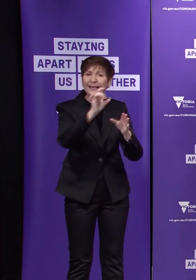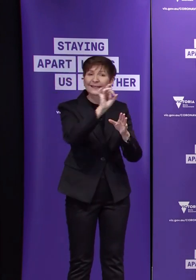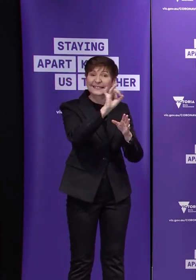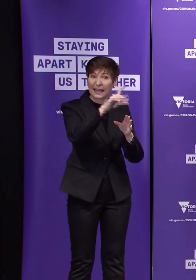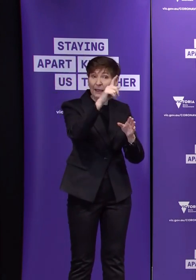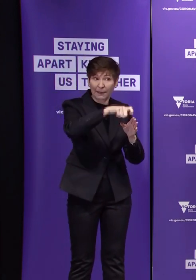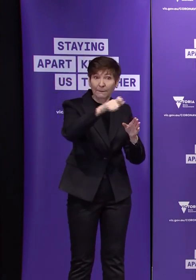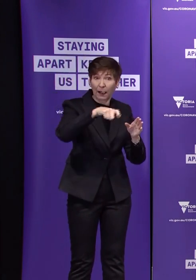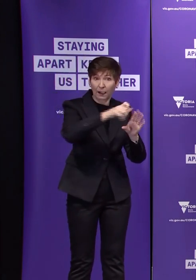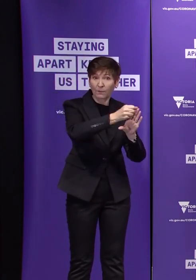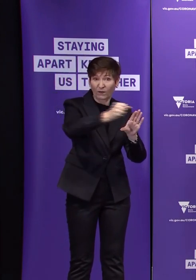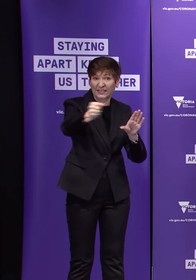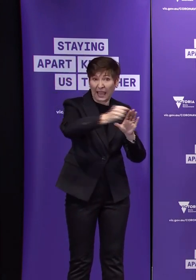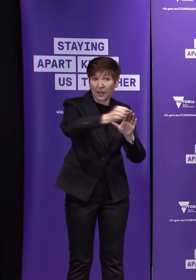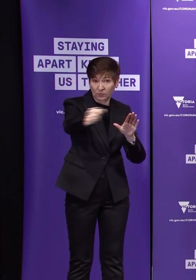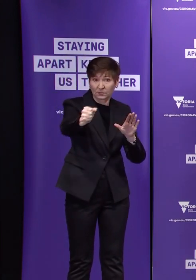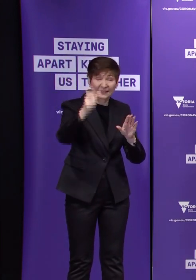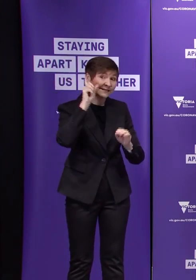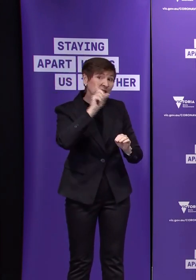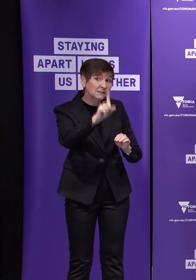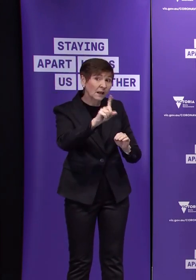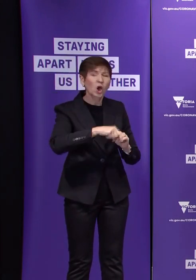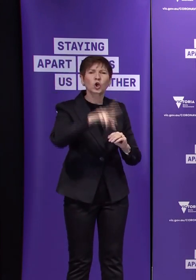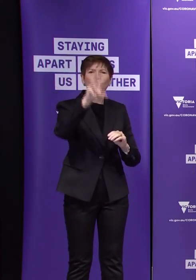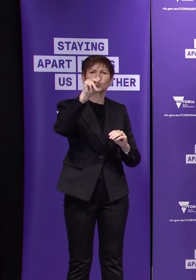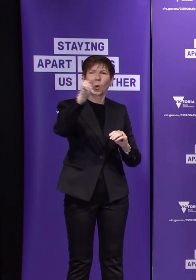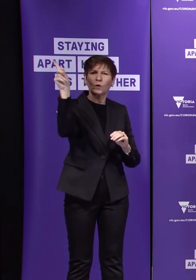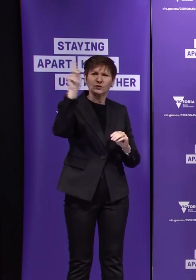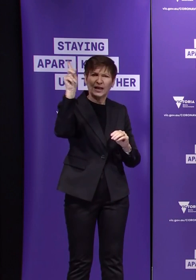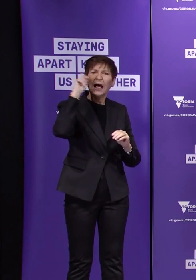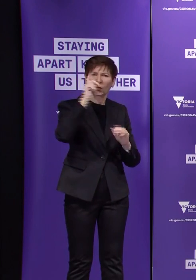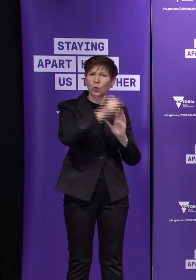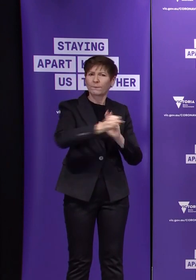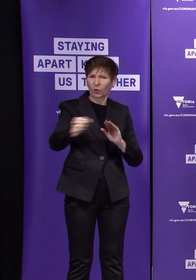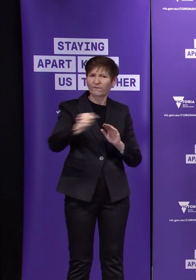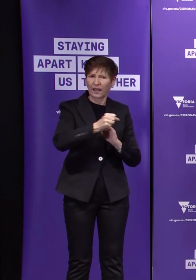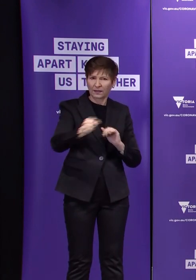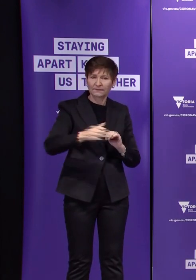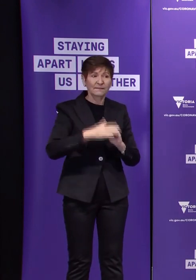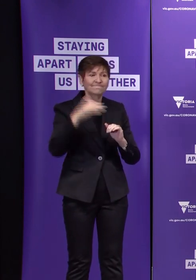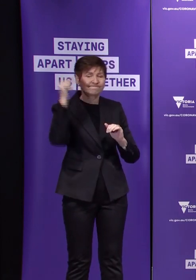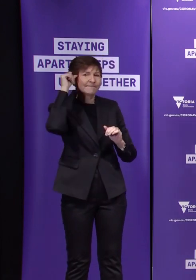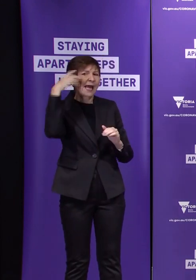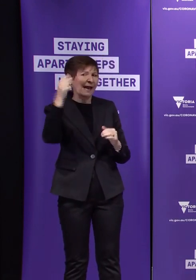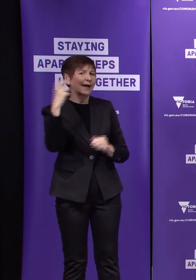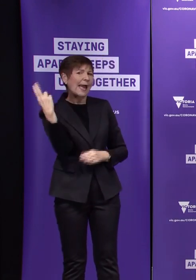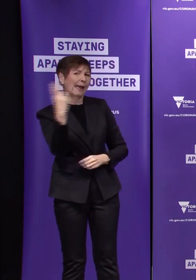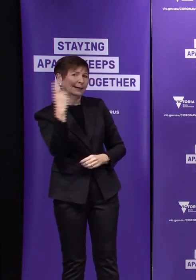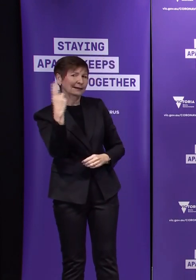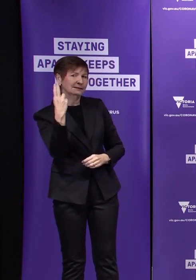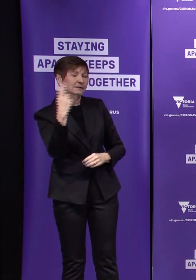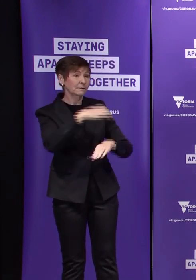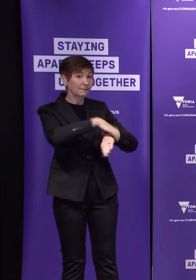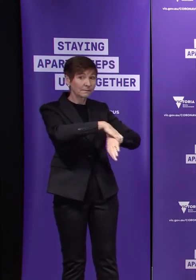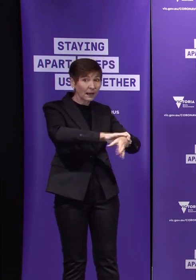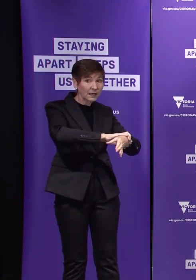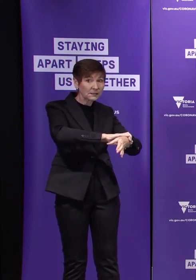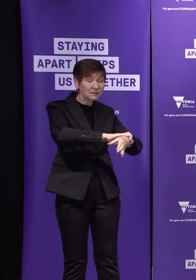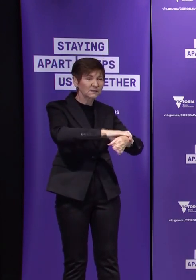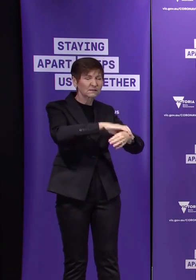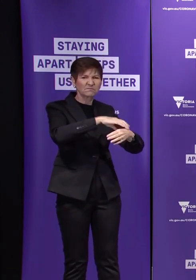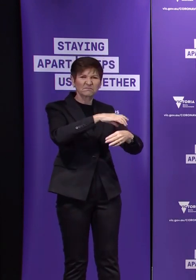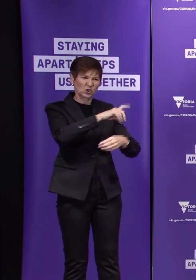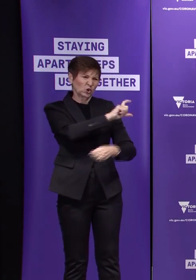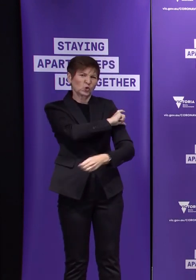today, and that ambulance paramedics, authorised officers, some security, and I'll get you some further details on that, and as